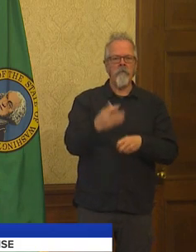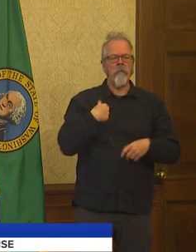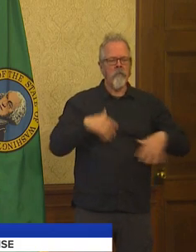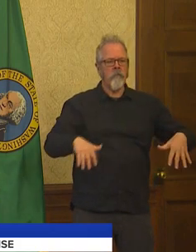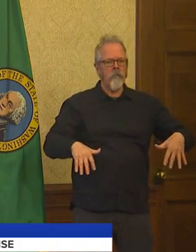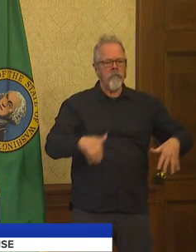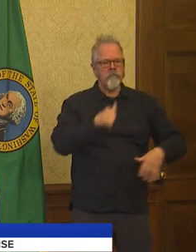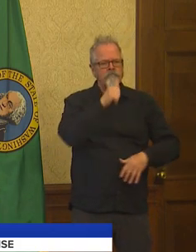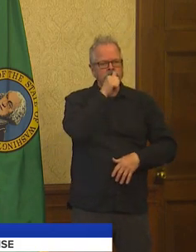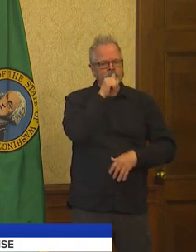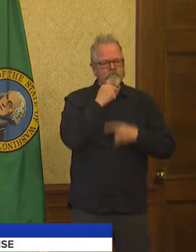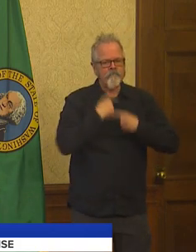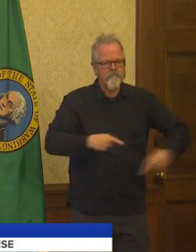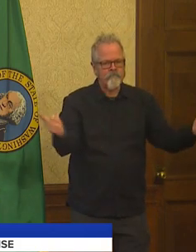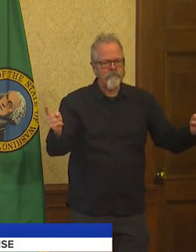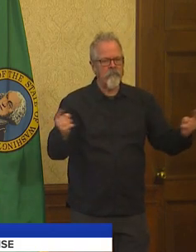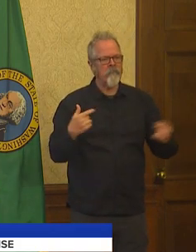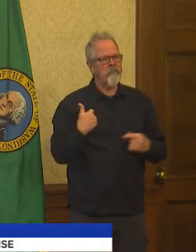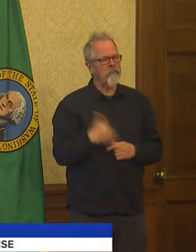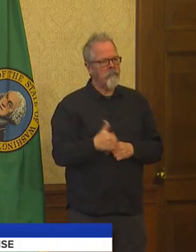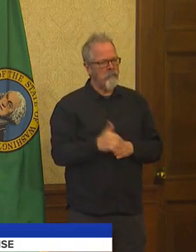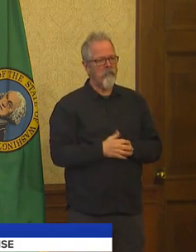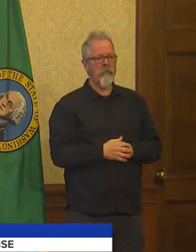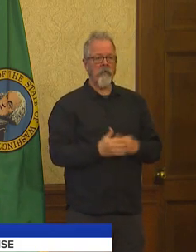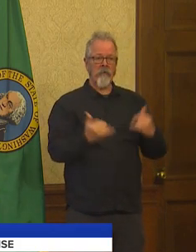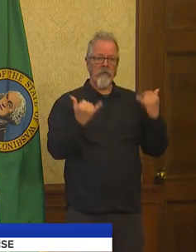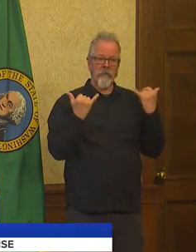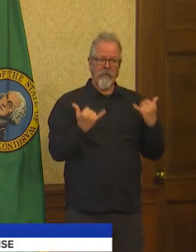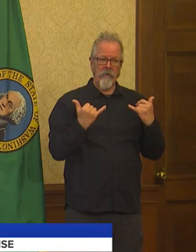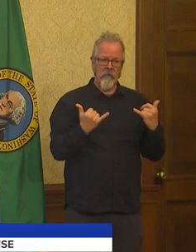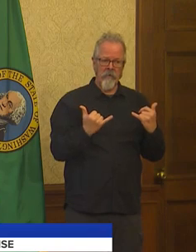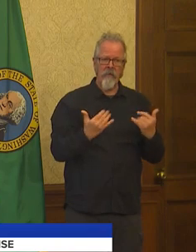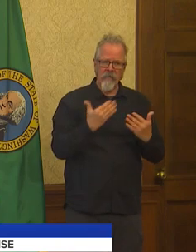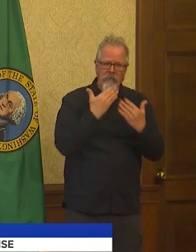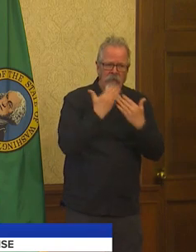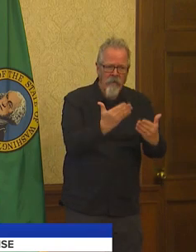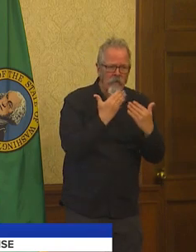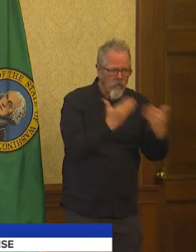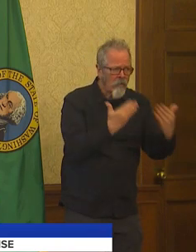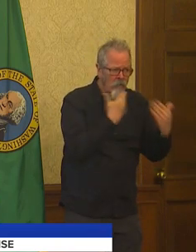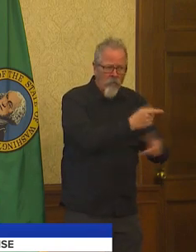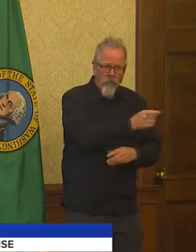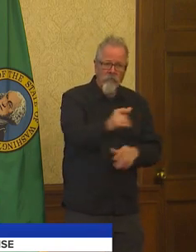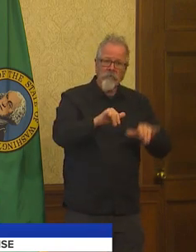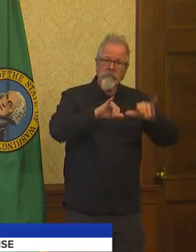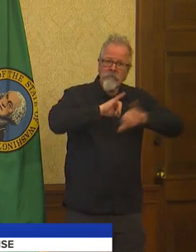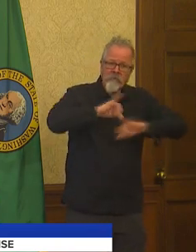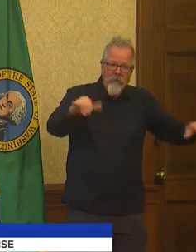able to take steps today to reopen our public lands. And I truly believe